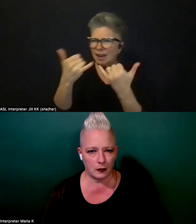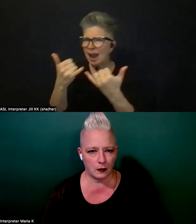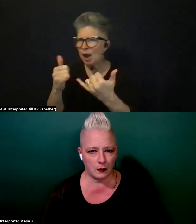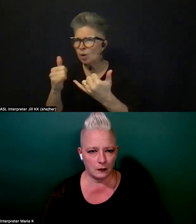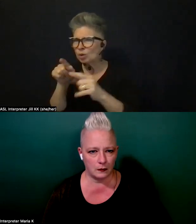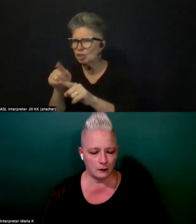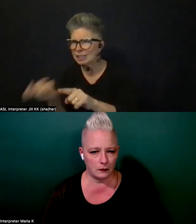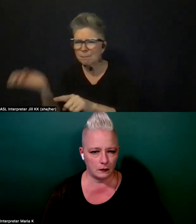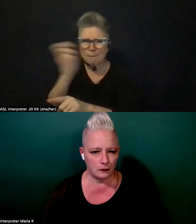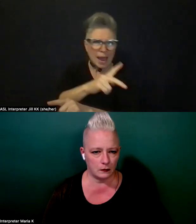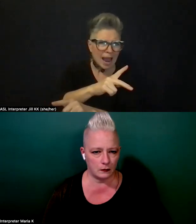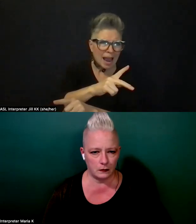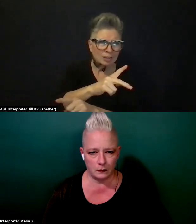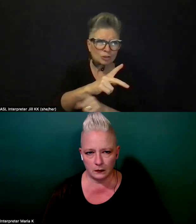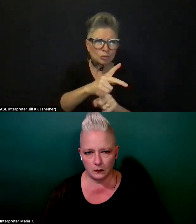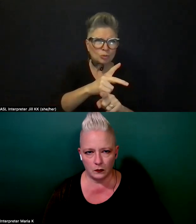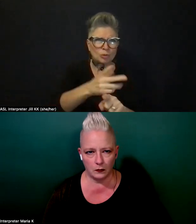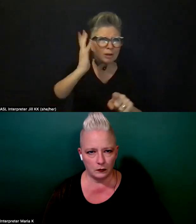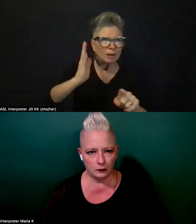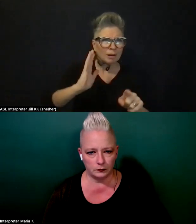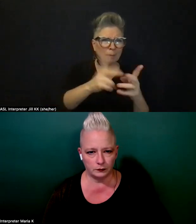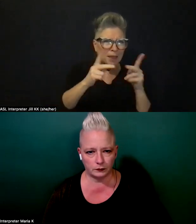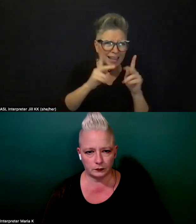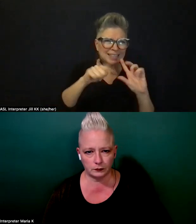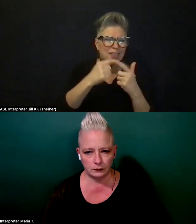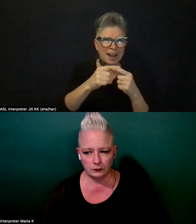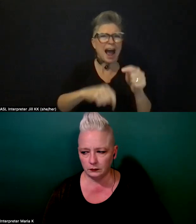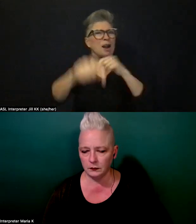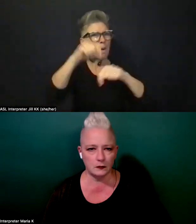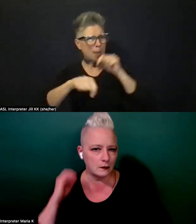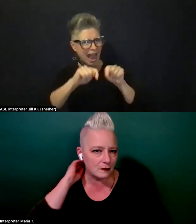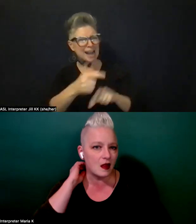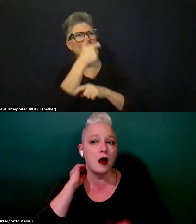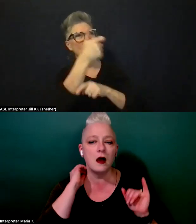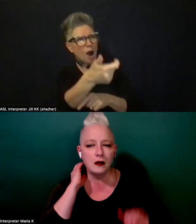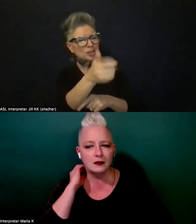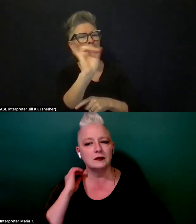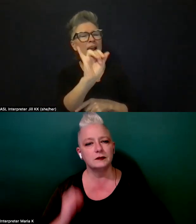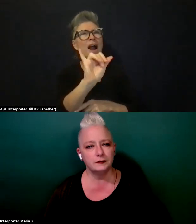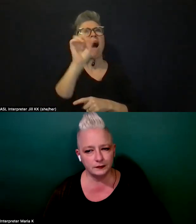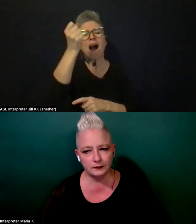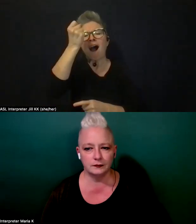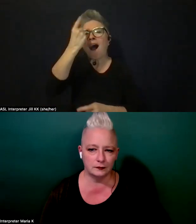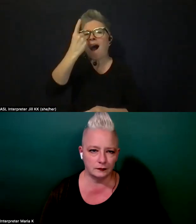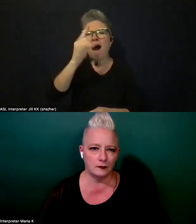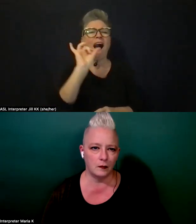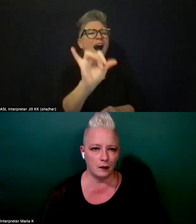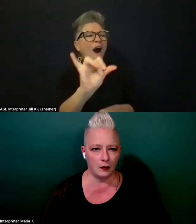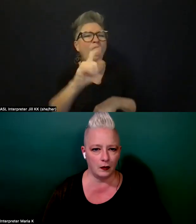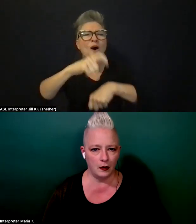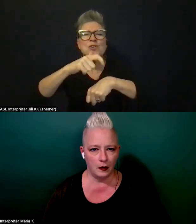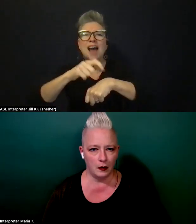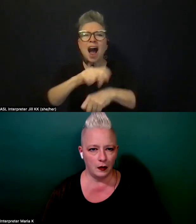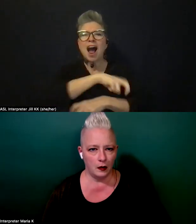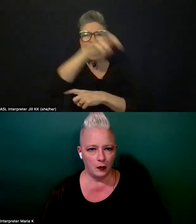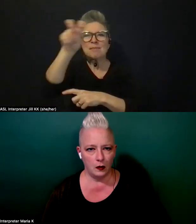to where she was, and I go back again, watch Mhm. them. Oh, the time travel with that